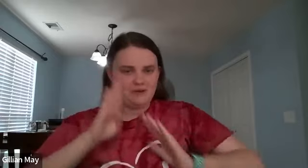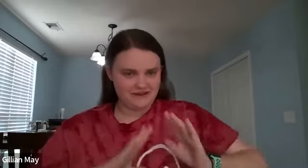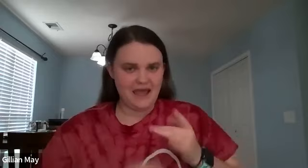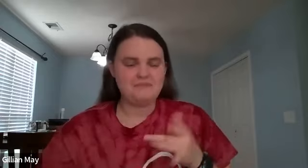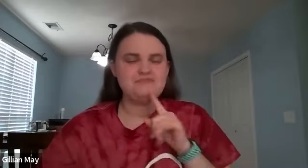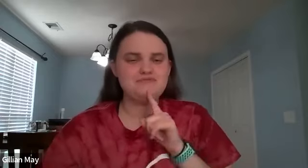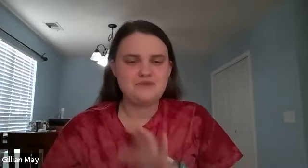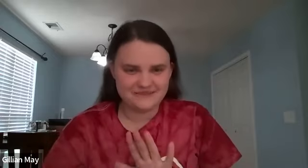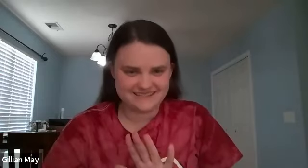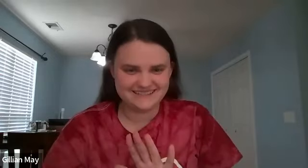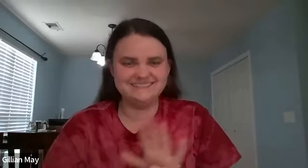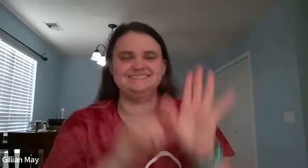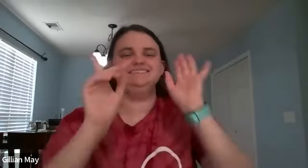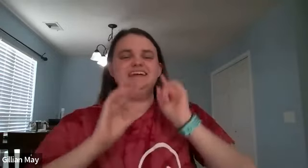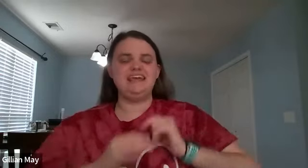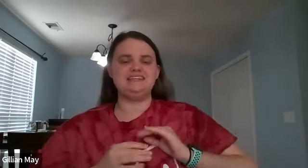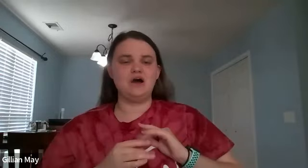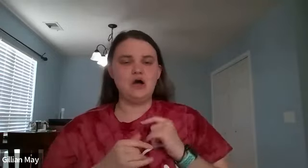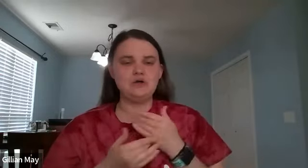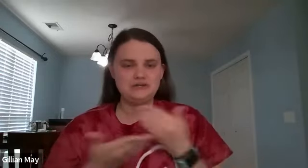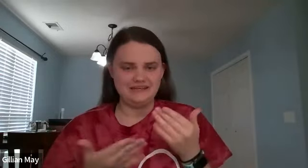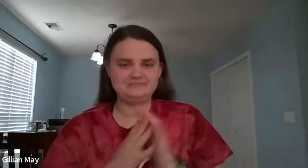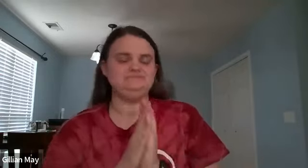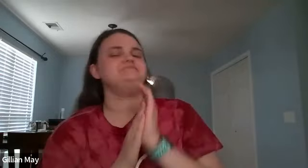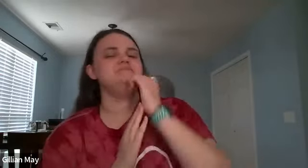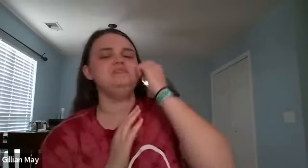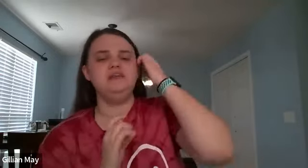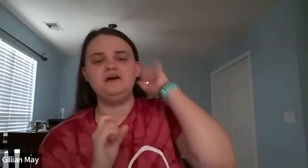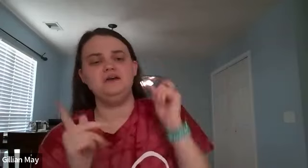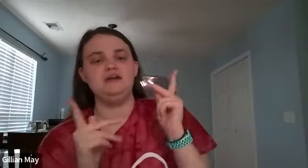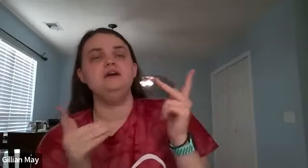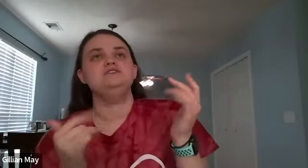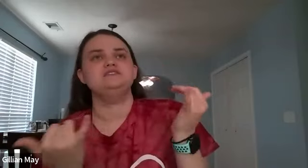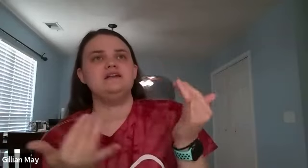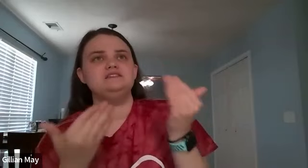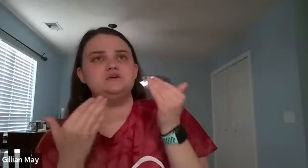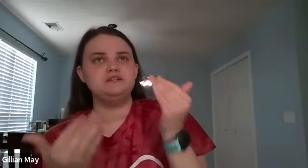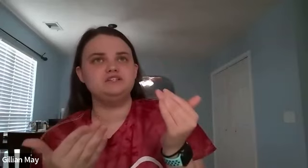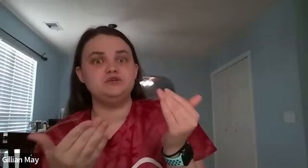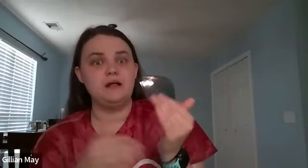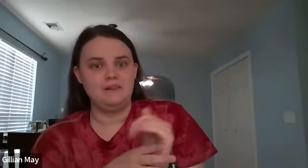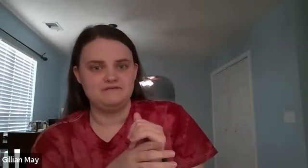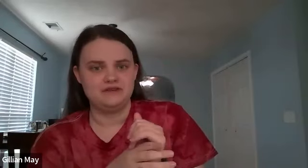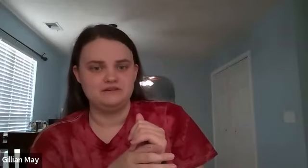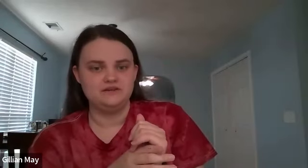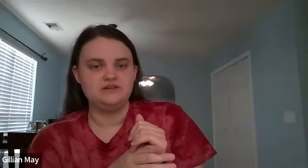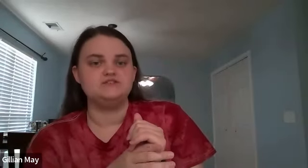worry, I promise. It is all good here. Okay, so now let's go on to 11.